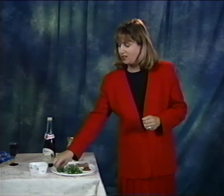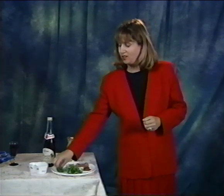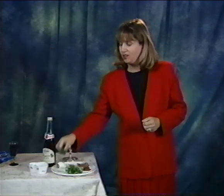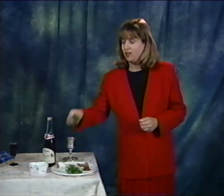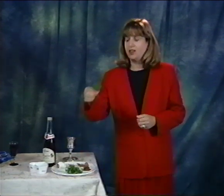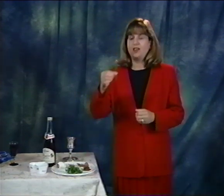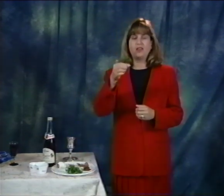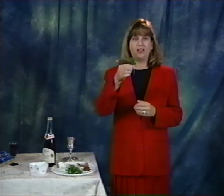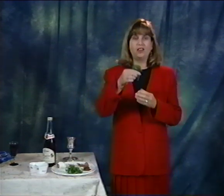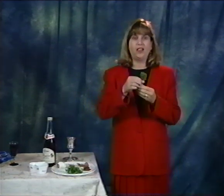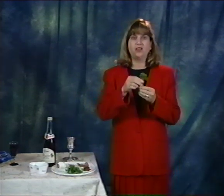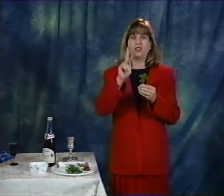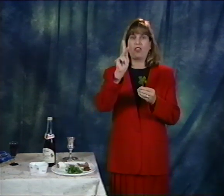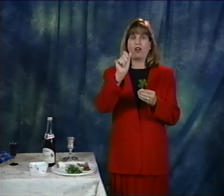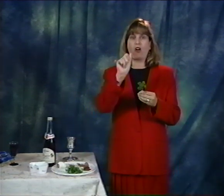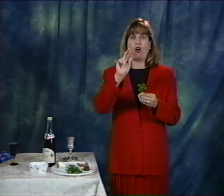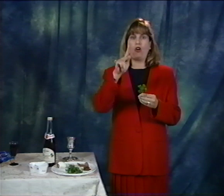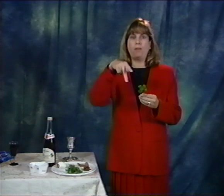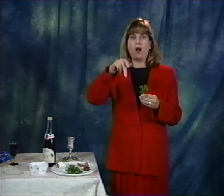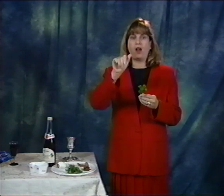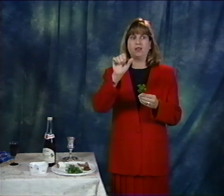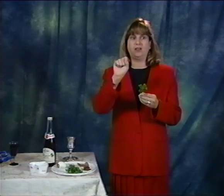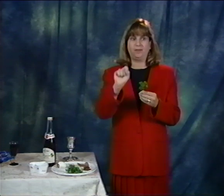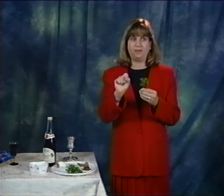This is the karpas,